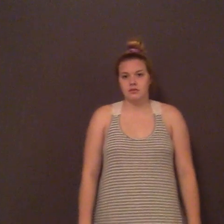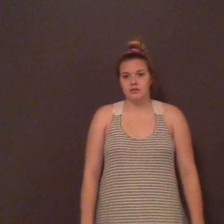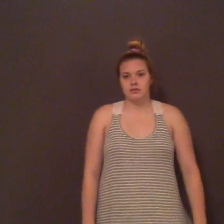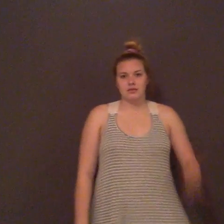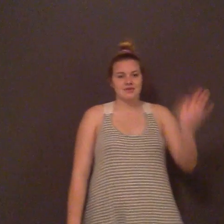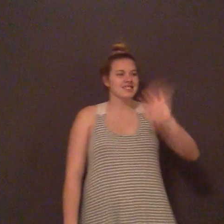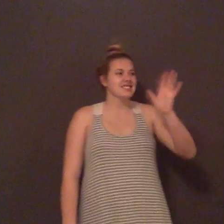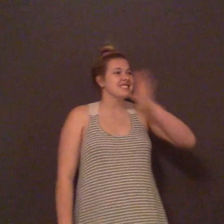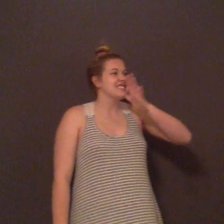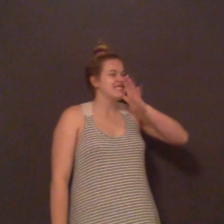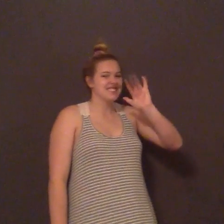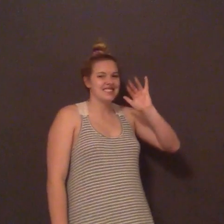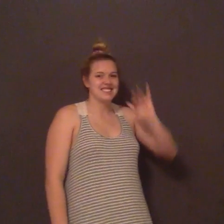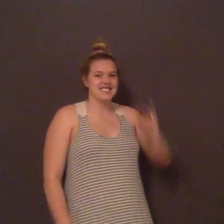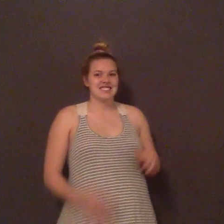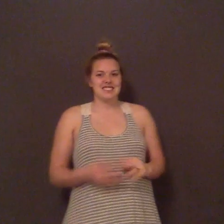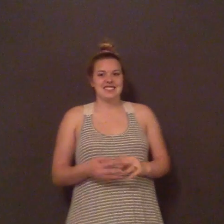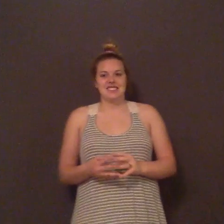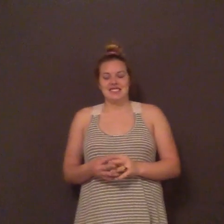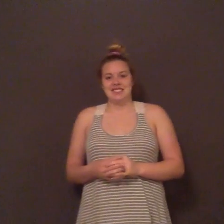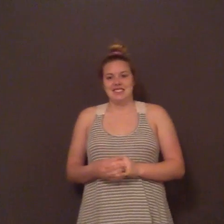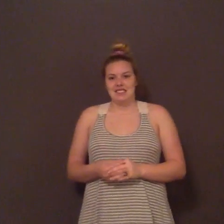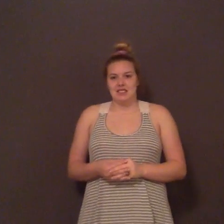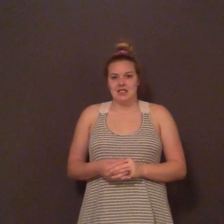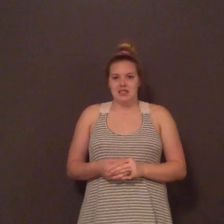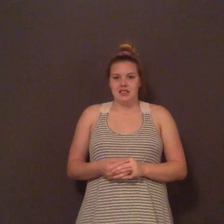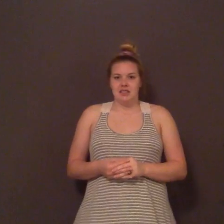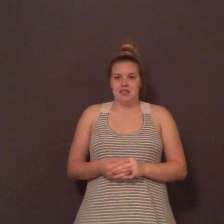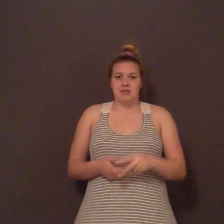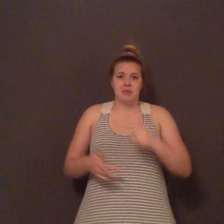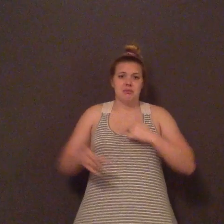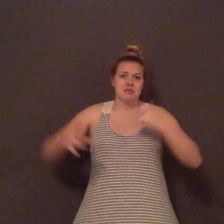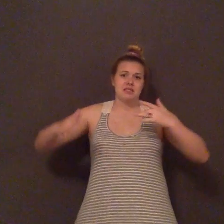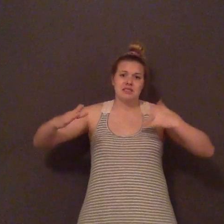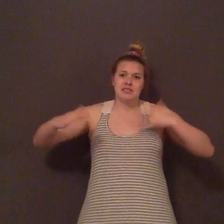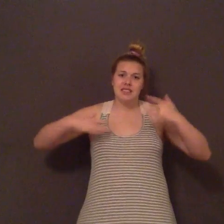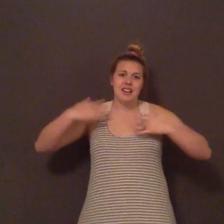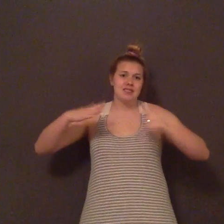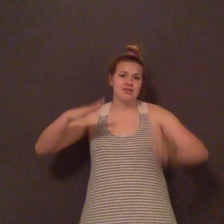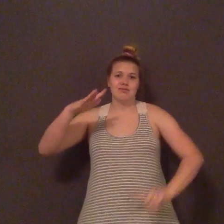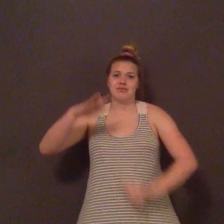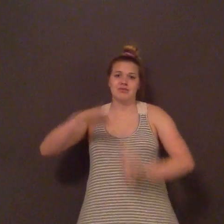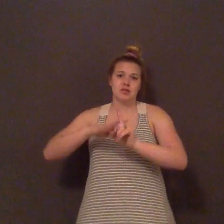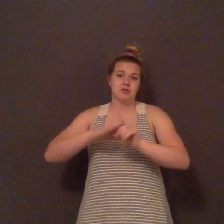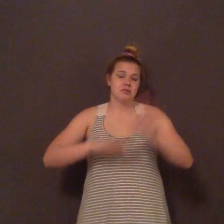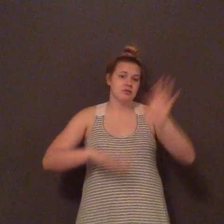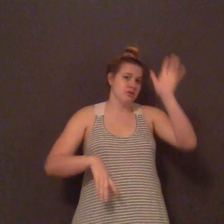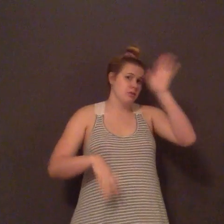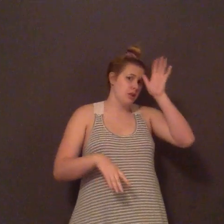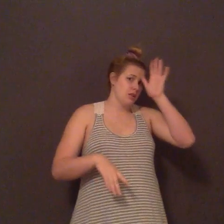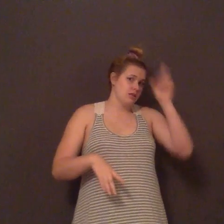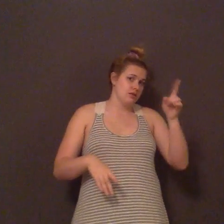Hi, Mom. Hi, honey. Oh, I can't believe you guys decided to come up here today. Well, it was your father's idea. Where's Dad?